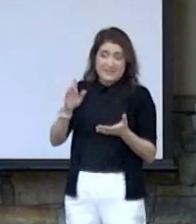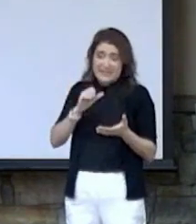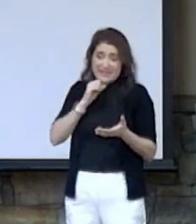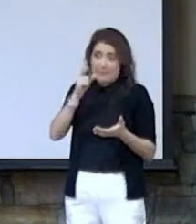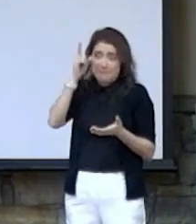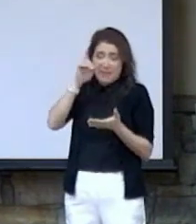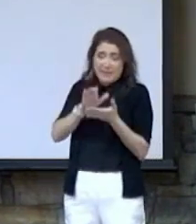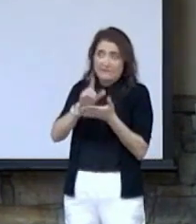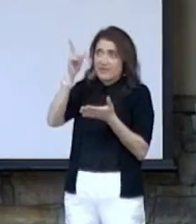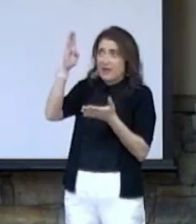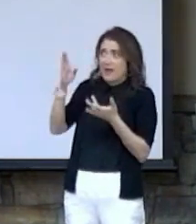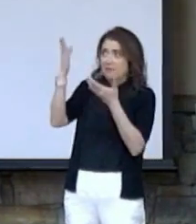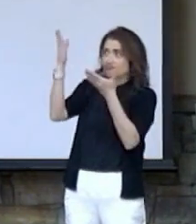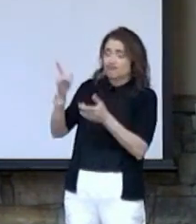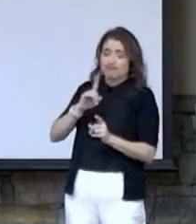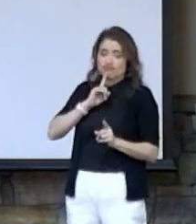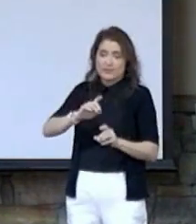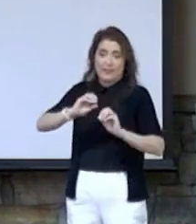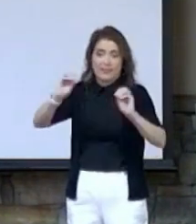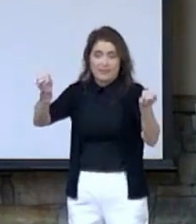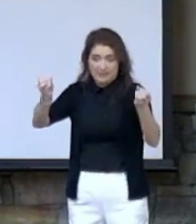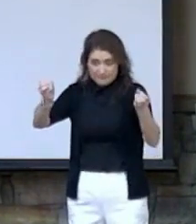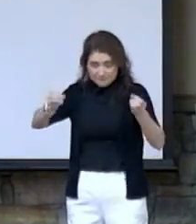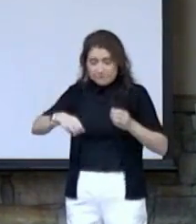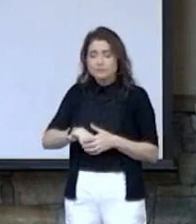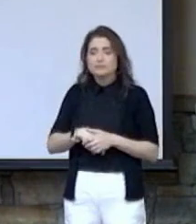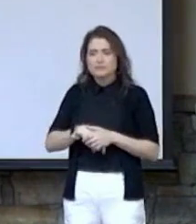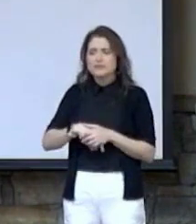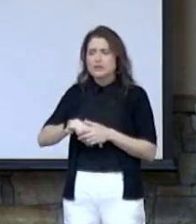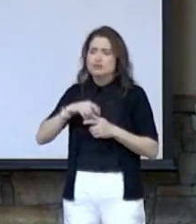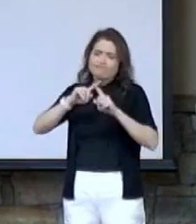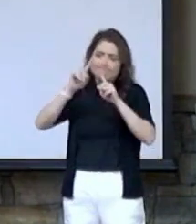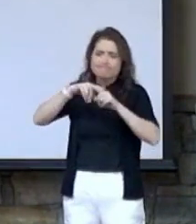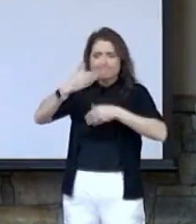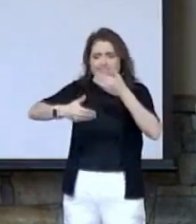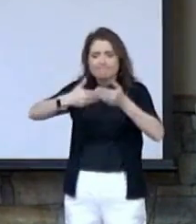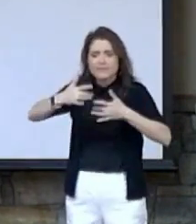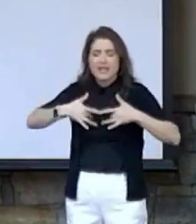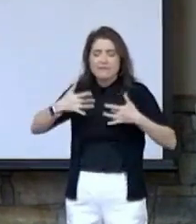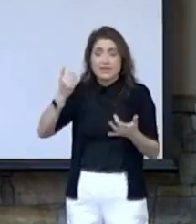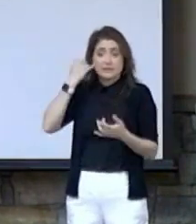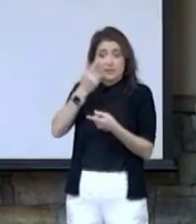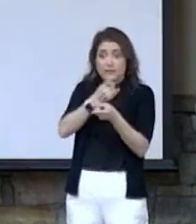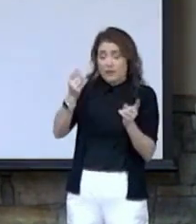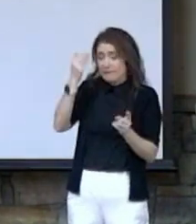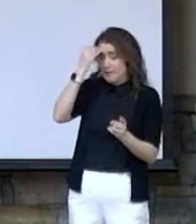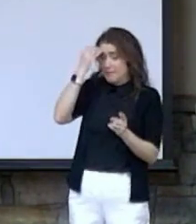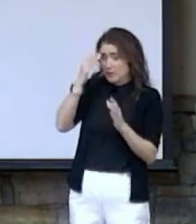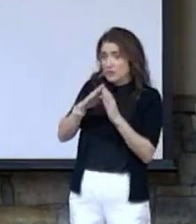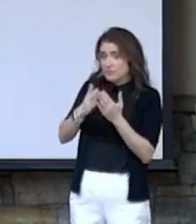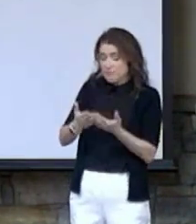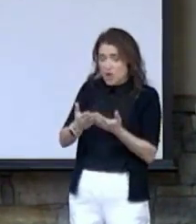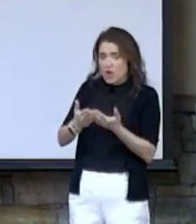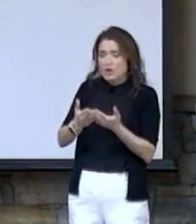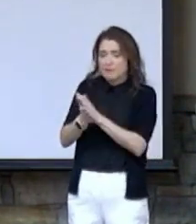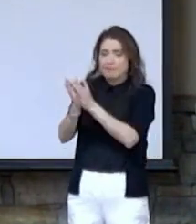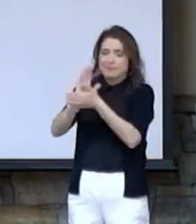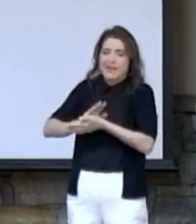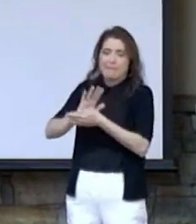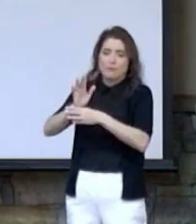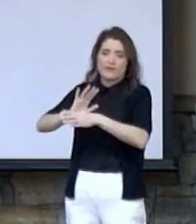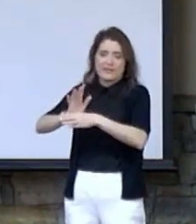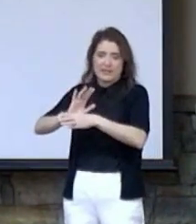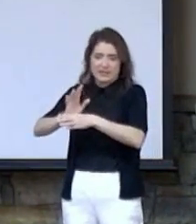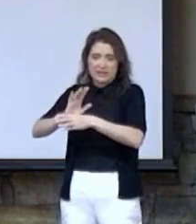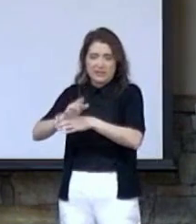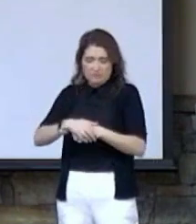even existed. Through a series of events, and if you're familiar with his book, you might know it was made into a movie.